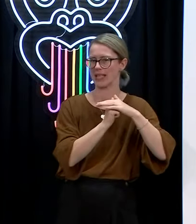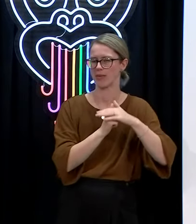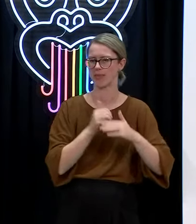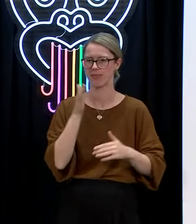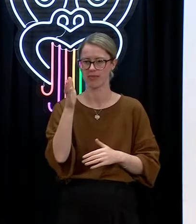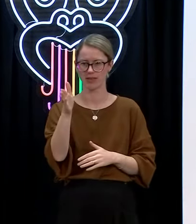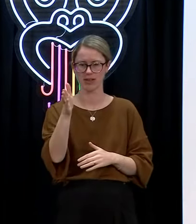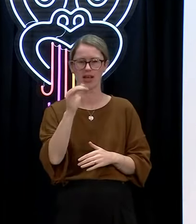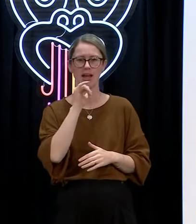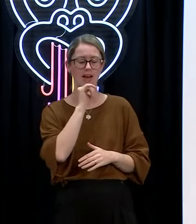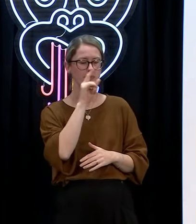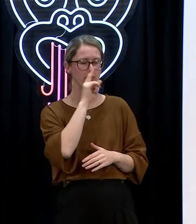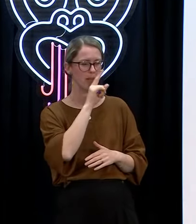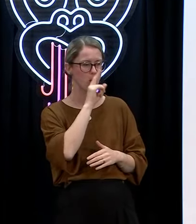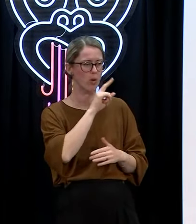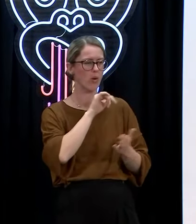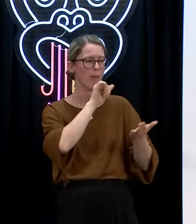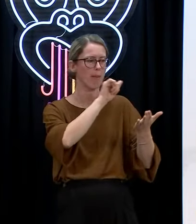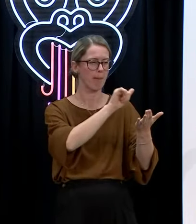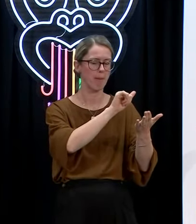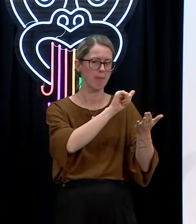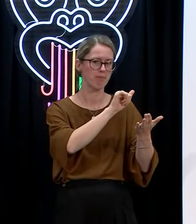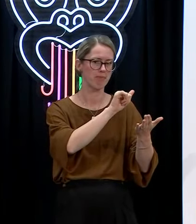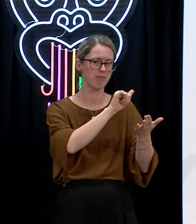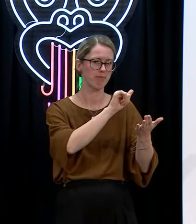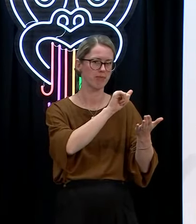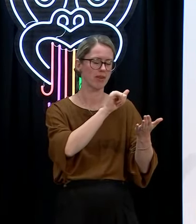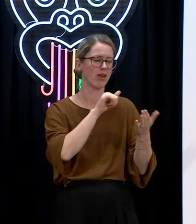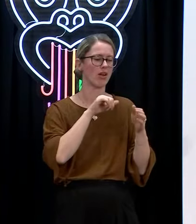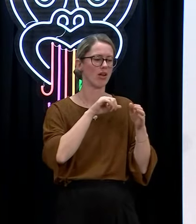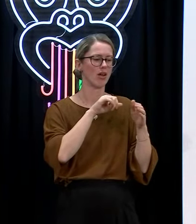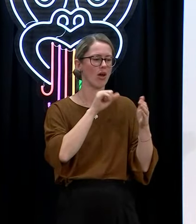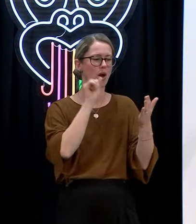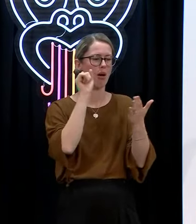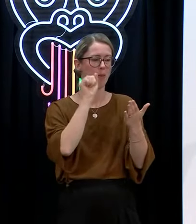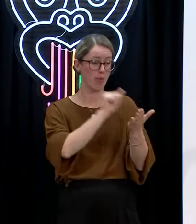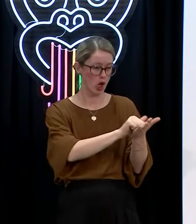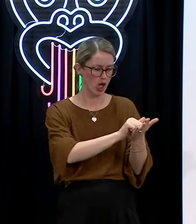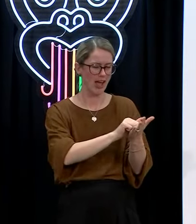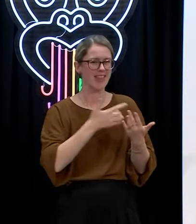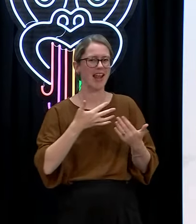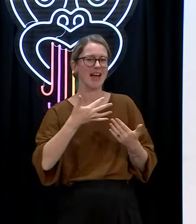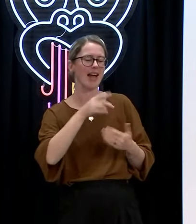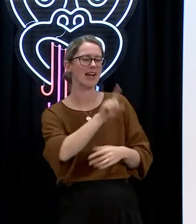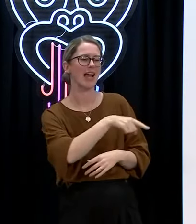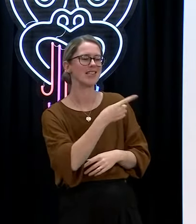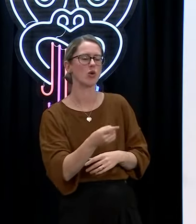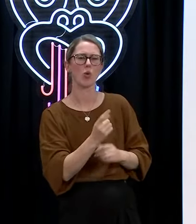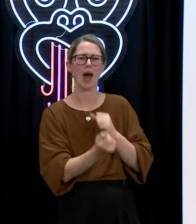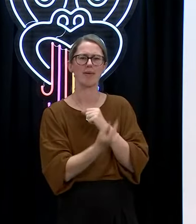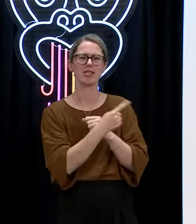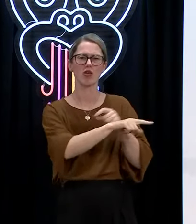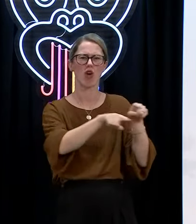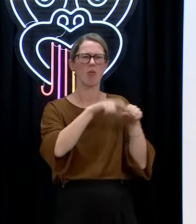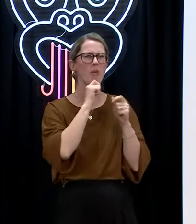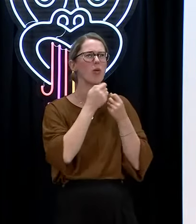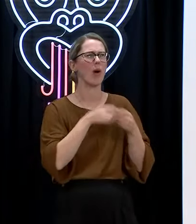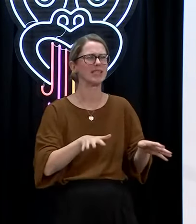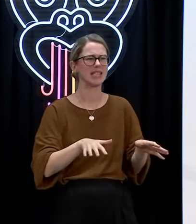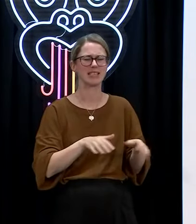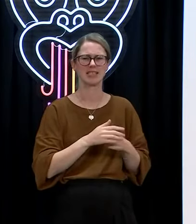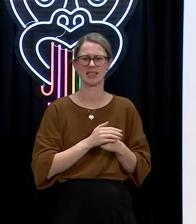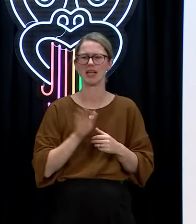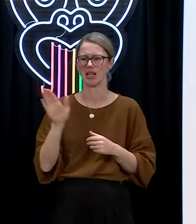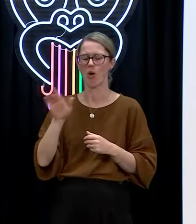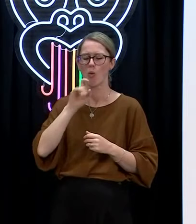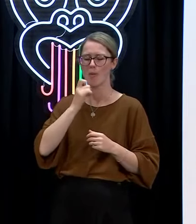people then go on and cancel those rooms, they don't need them, what happens? Do they just get wasted because it's another 2 weeks?